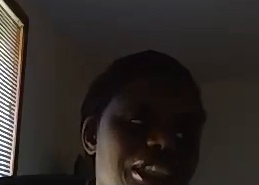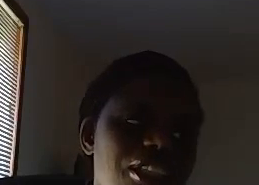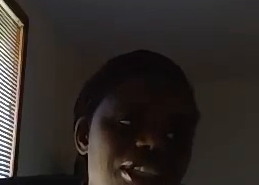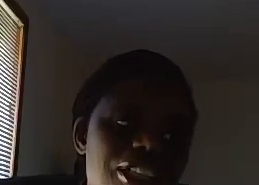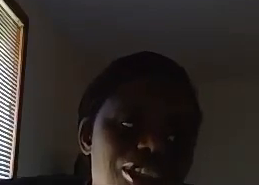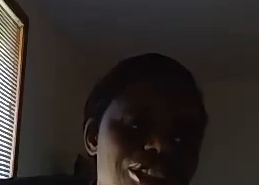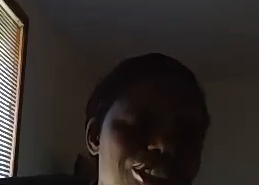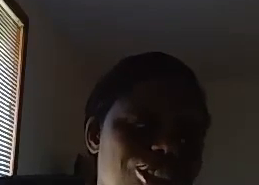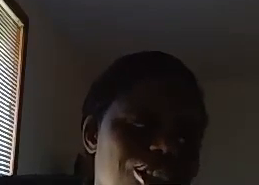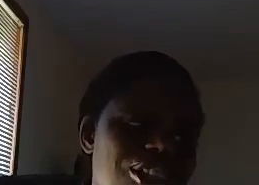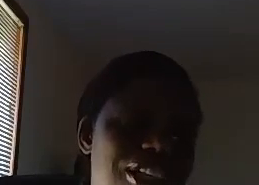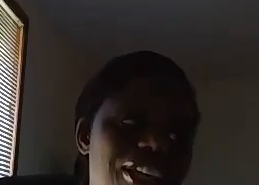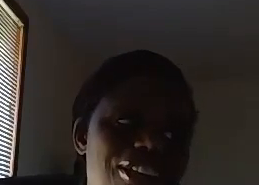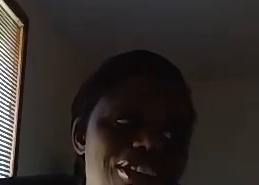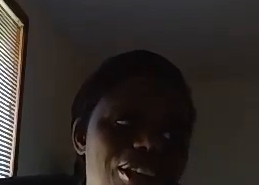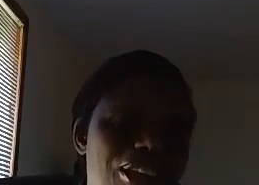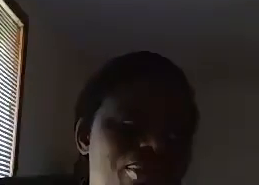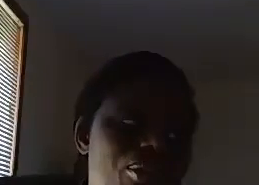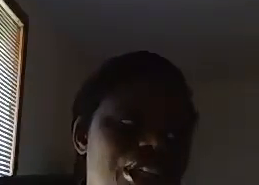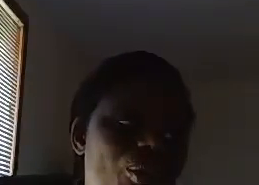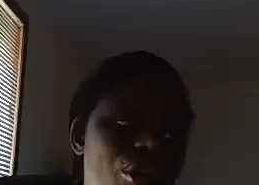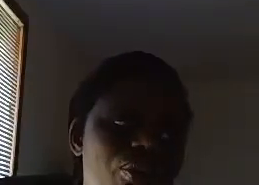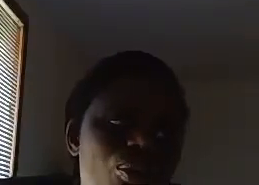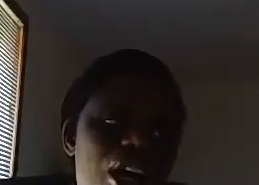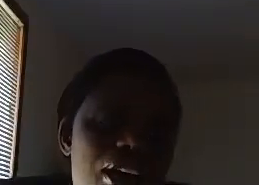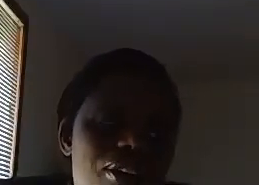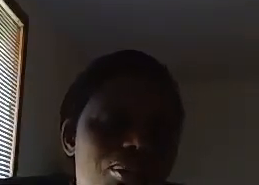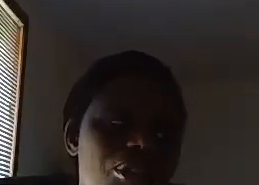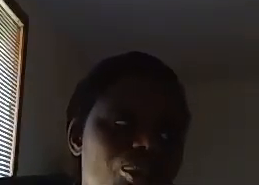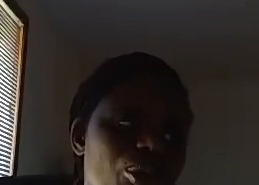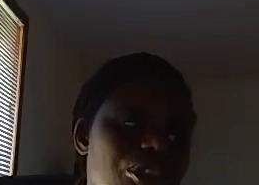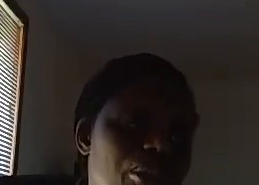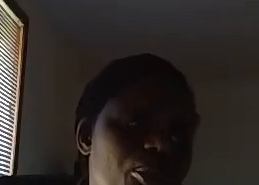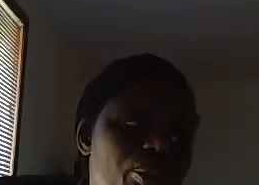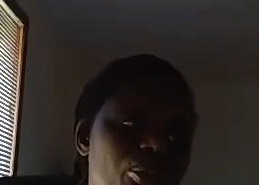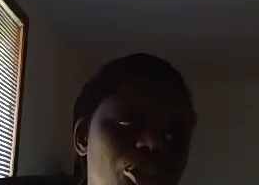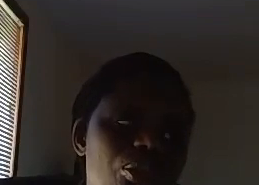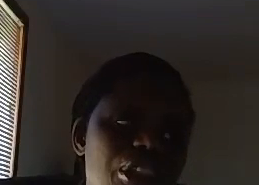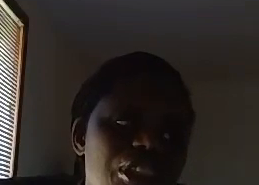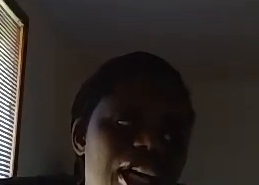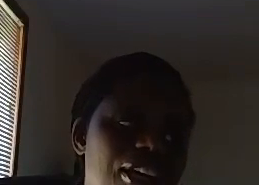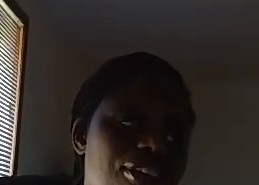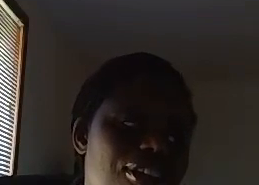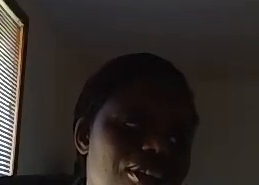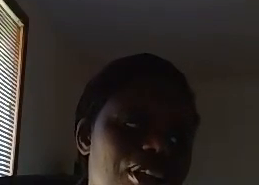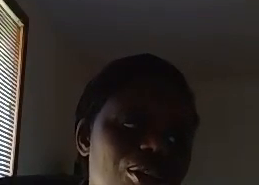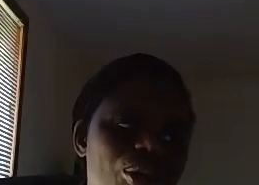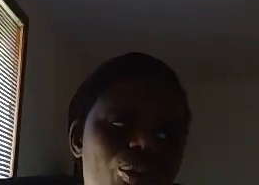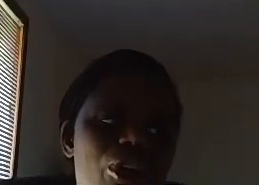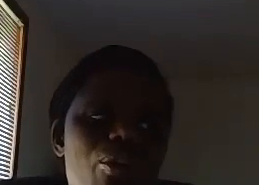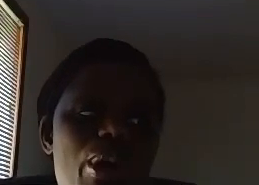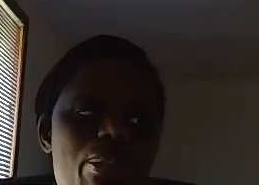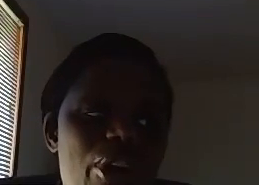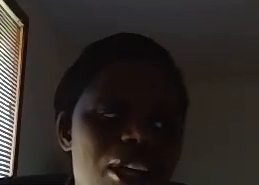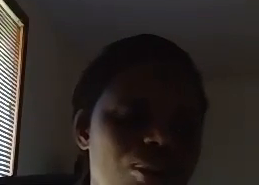disability study classes, and everybody aware of what disabled students like, and